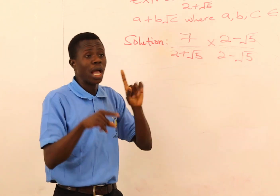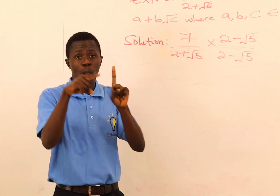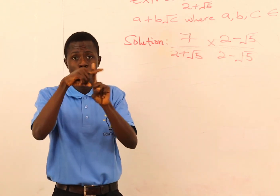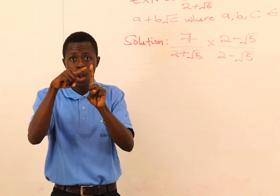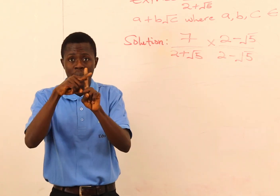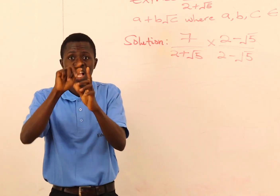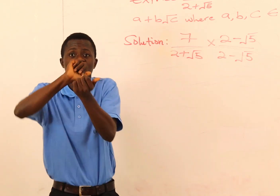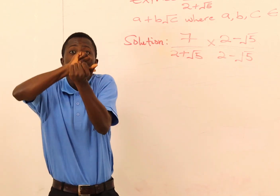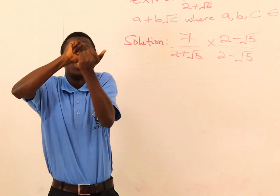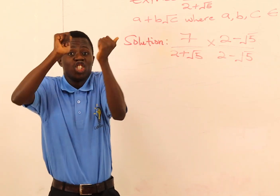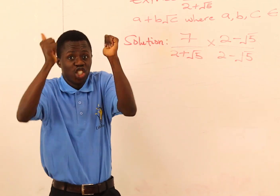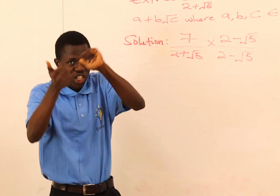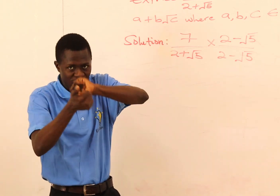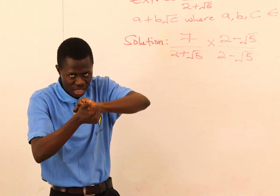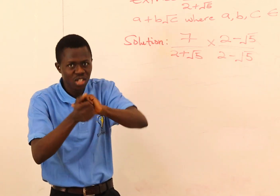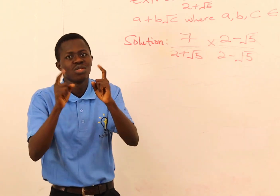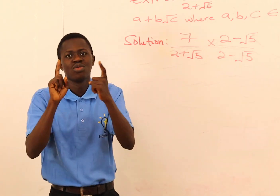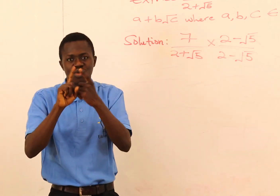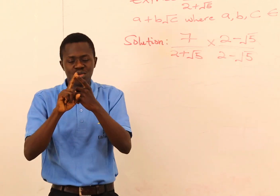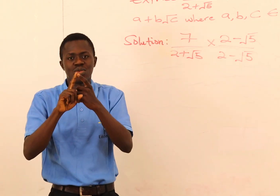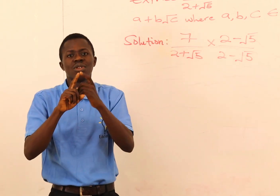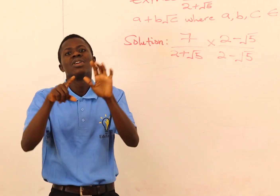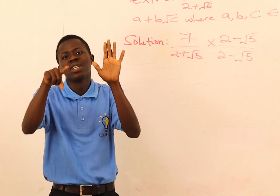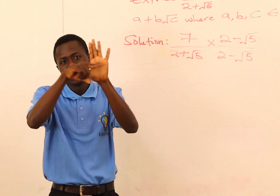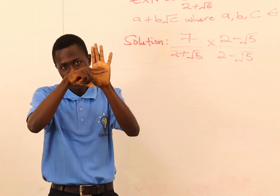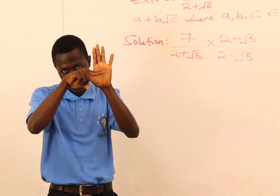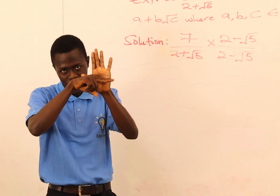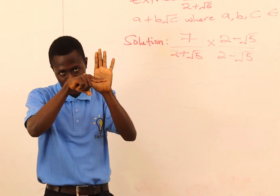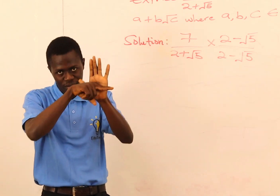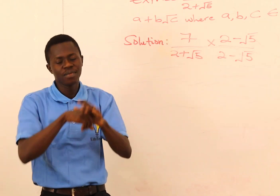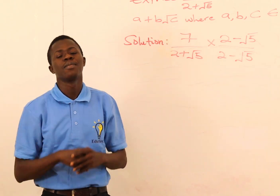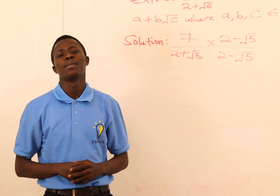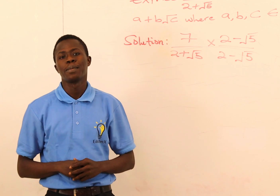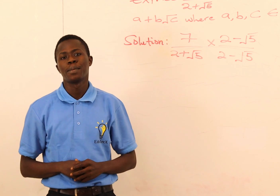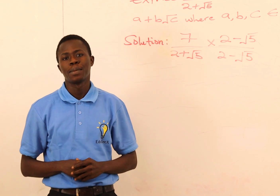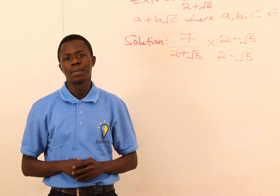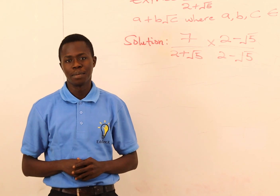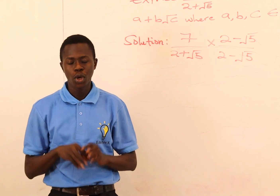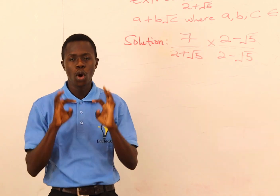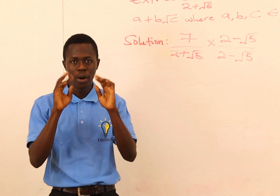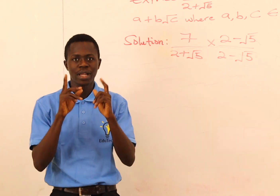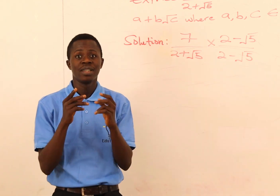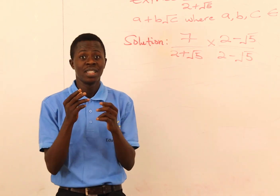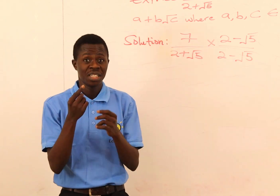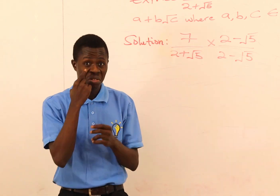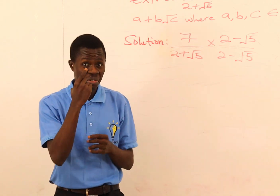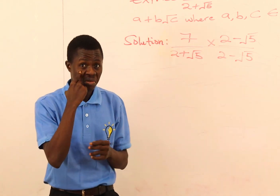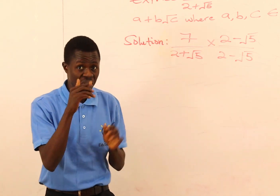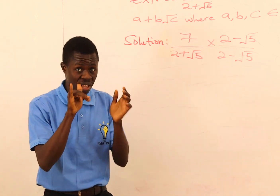that if you have the denominator being positive, you have